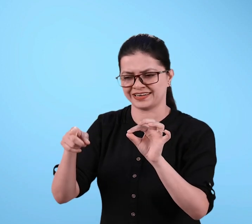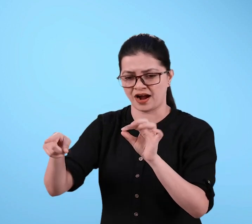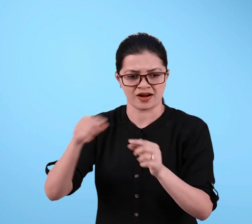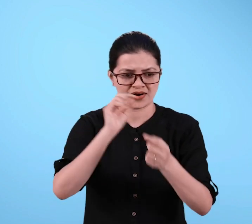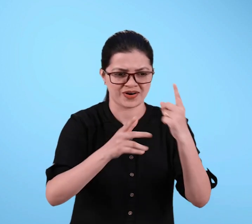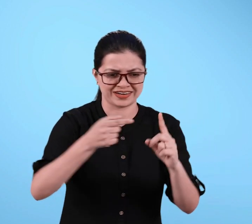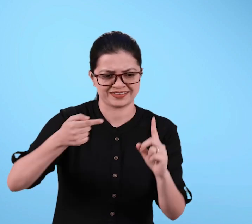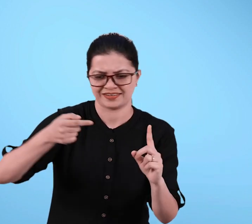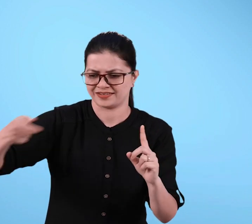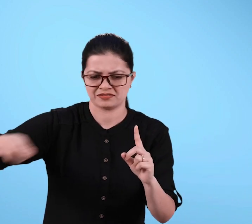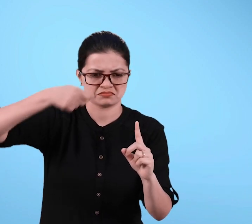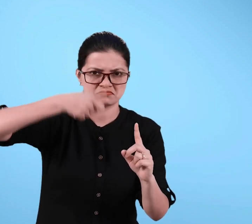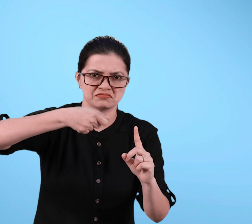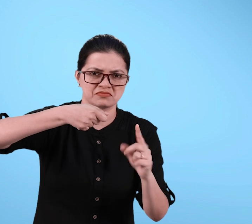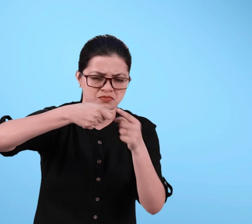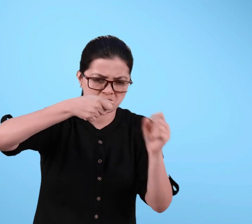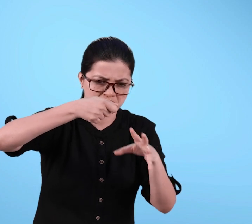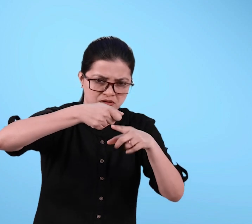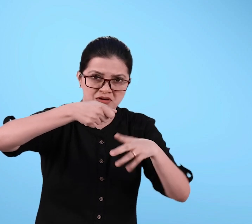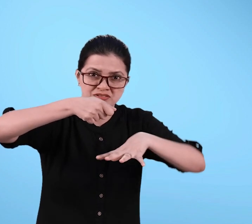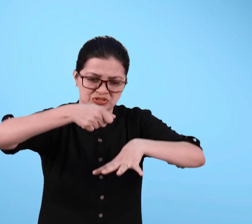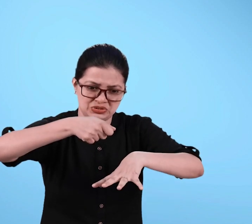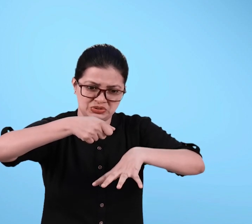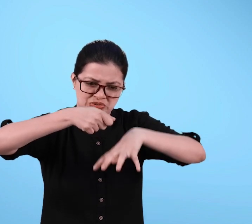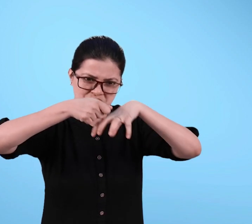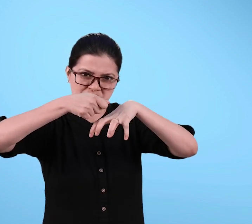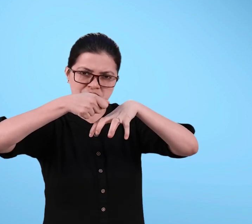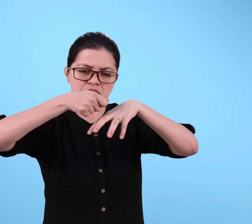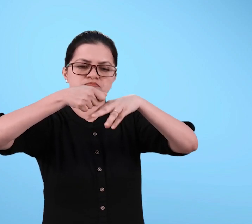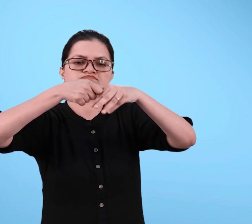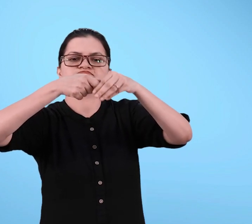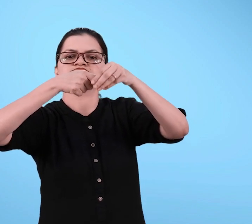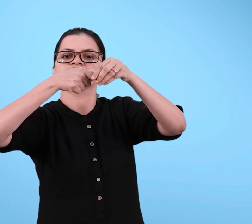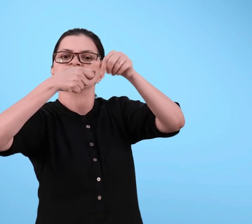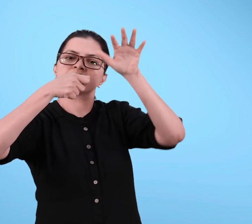melt. It has the odor of charred meat. And burns but does not melt.